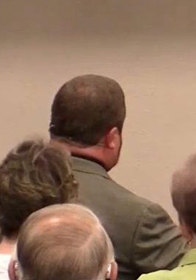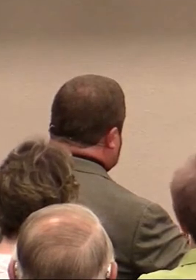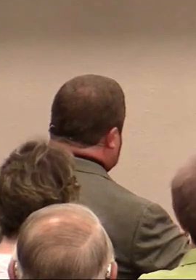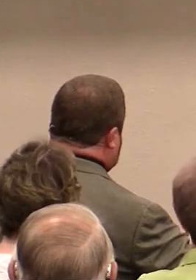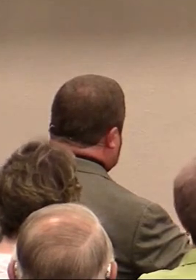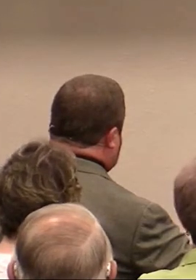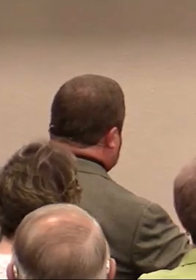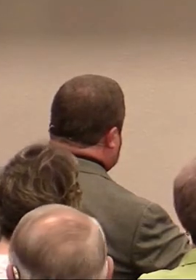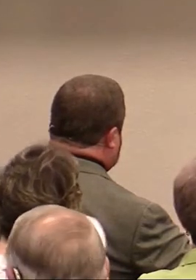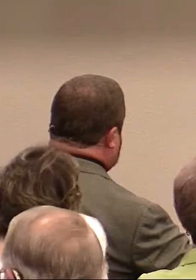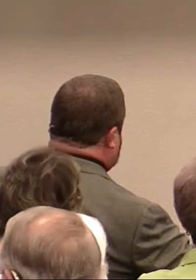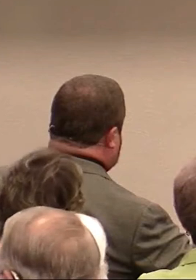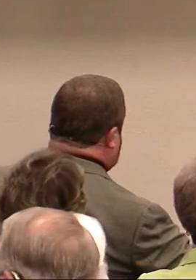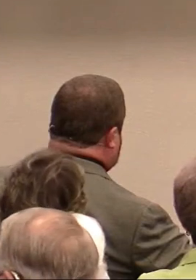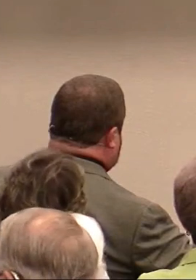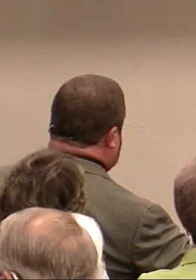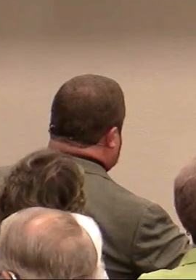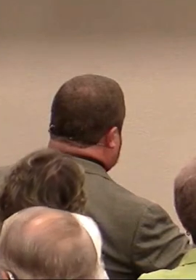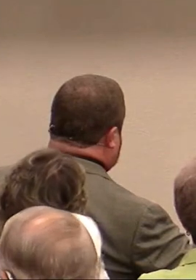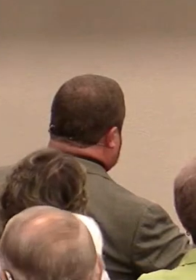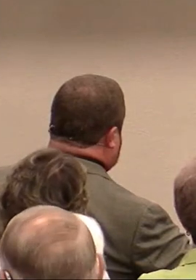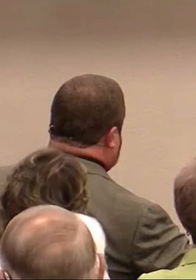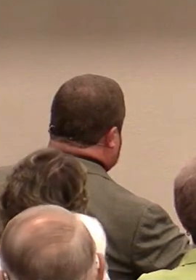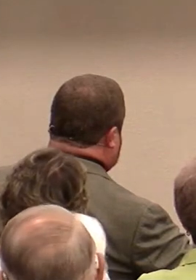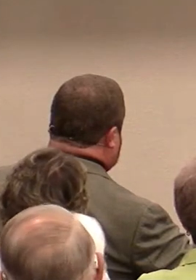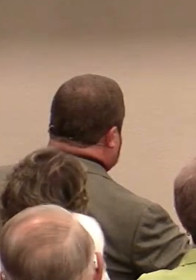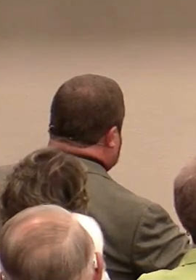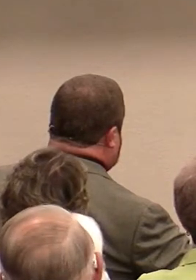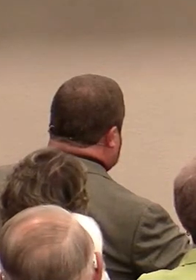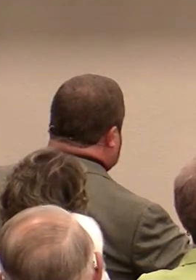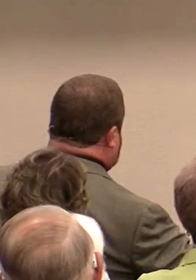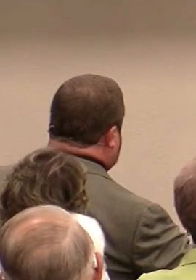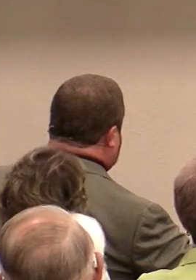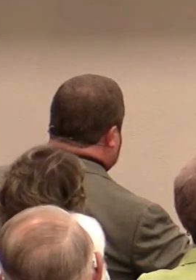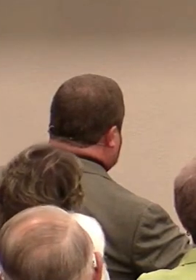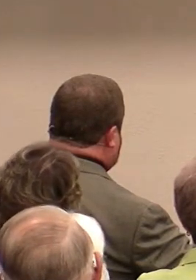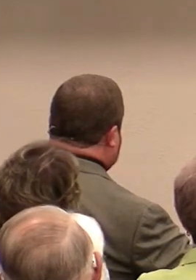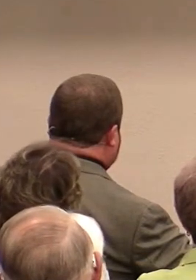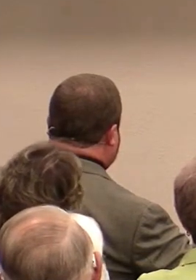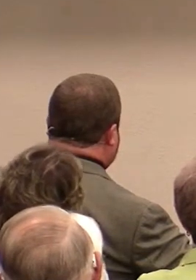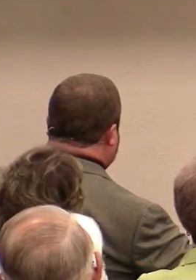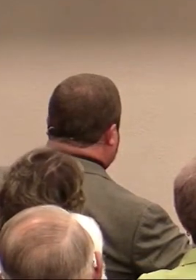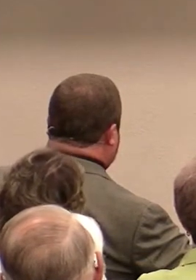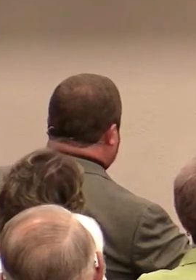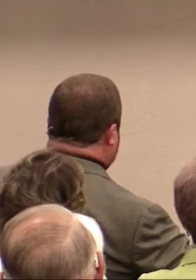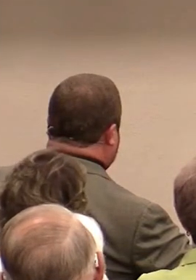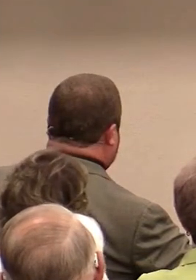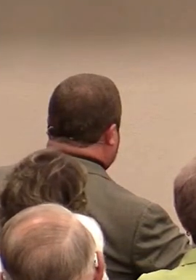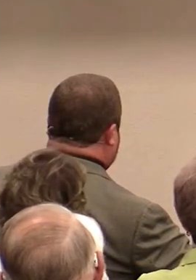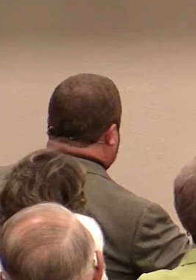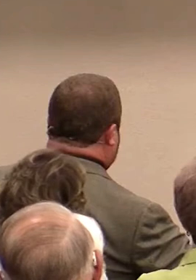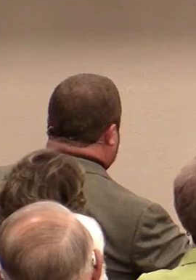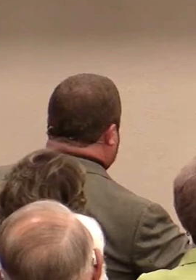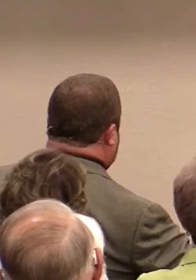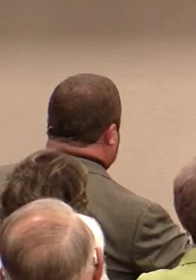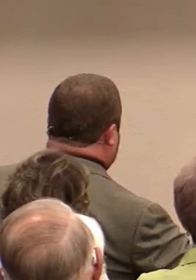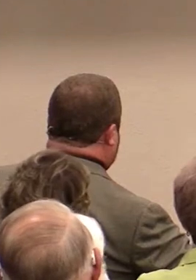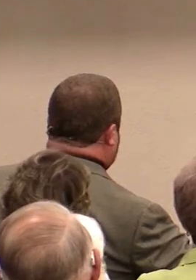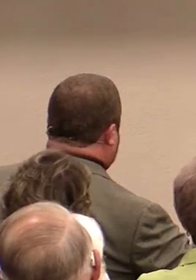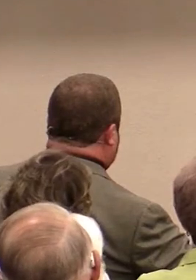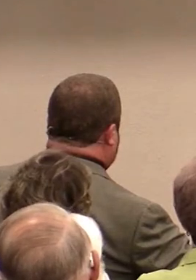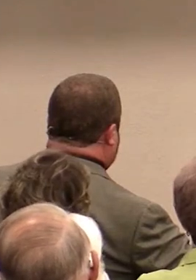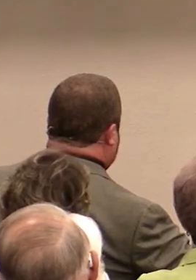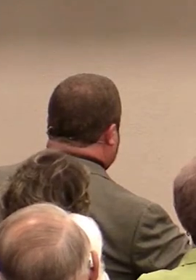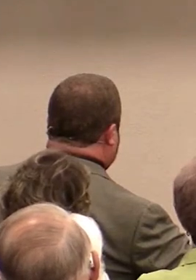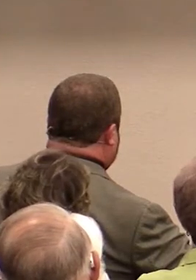International Studies Division, and then became the Dean of International Studies in 2006, and then moved on